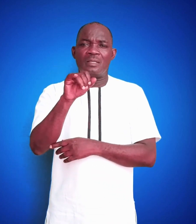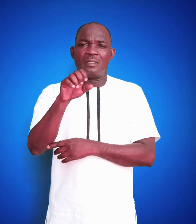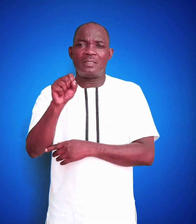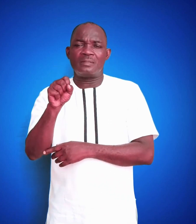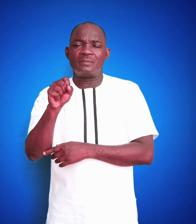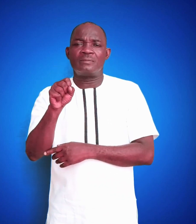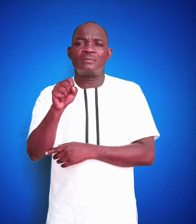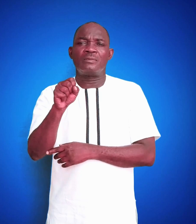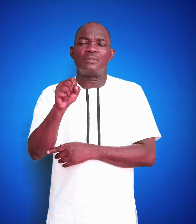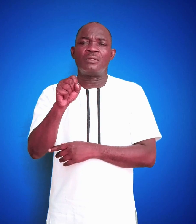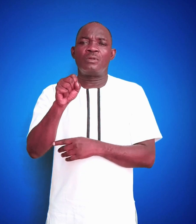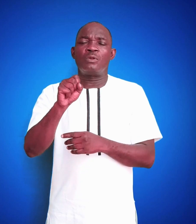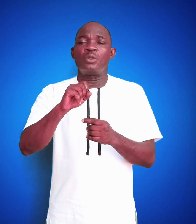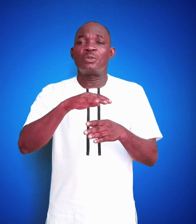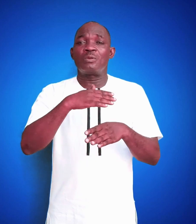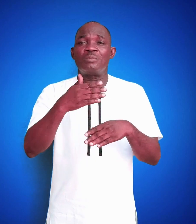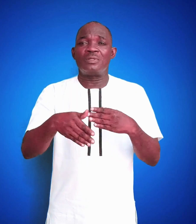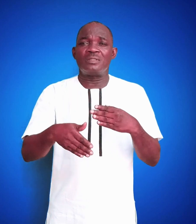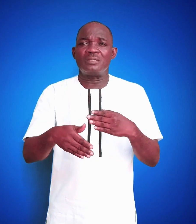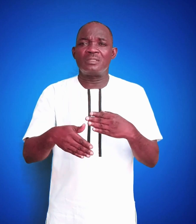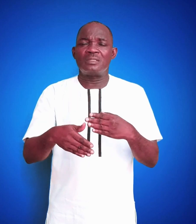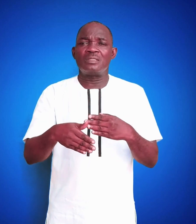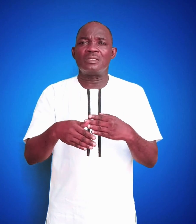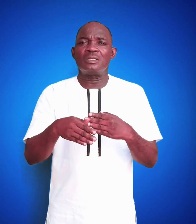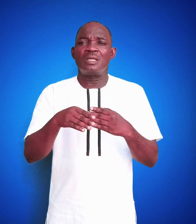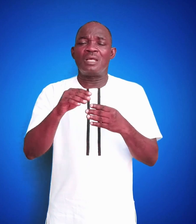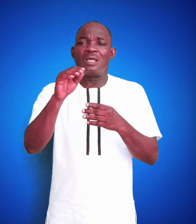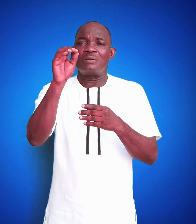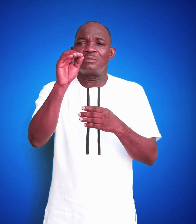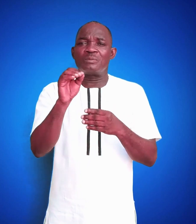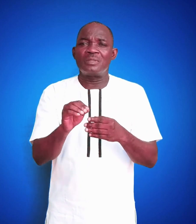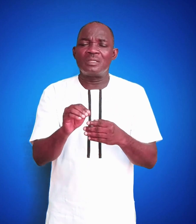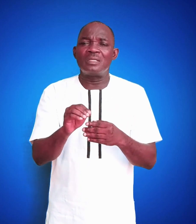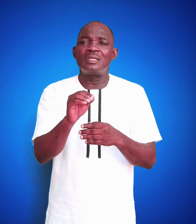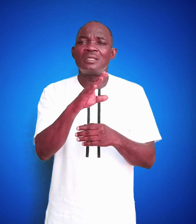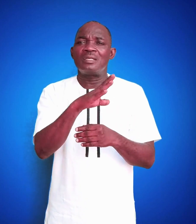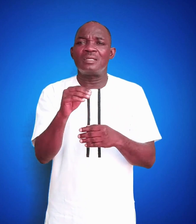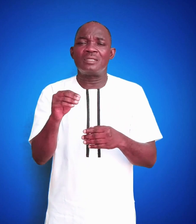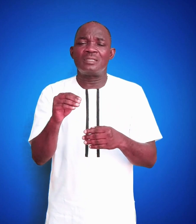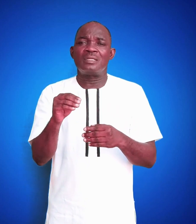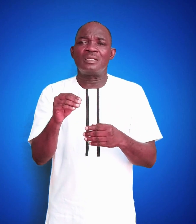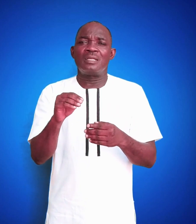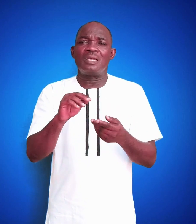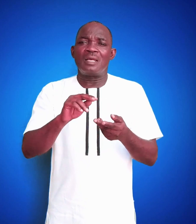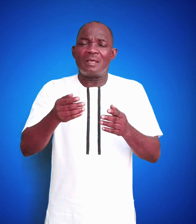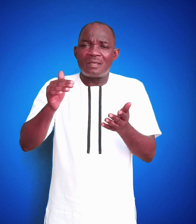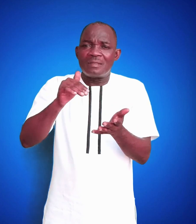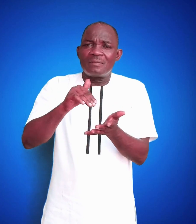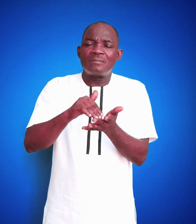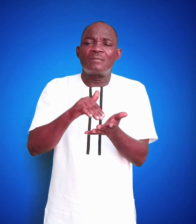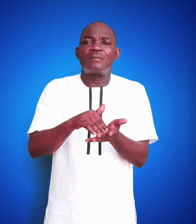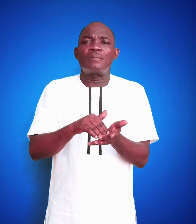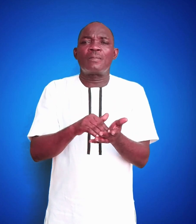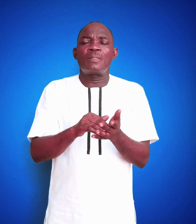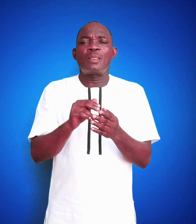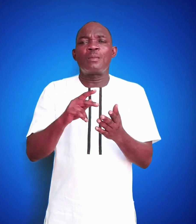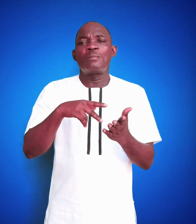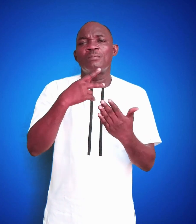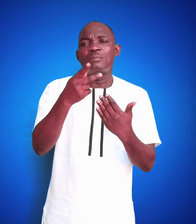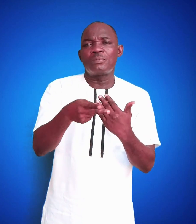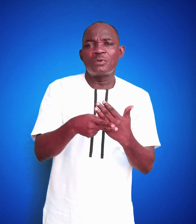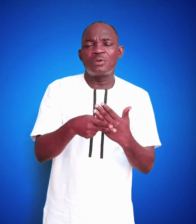MIS compute, score, and rank against